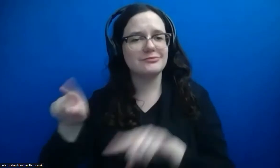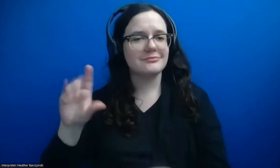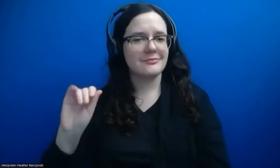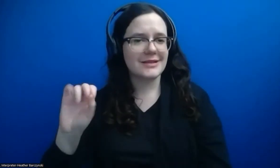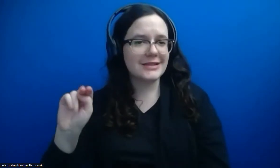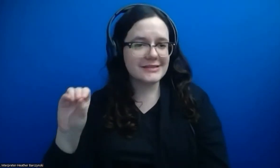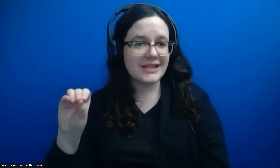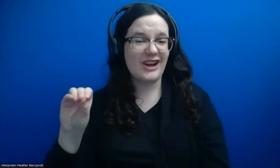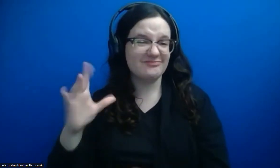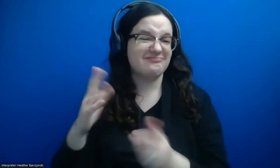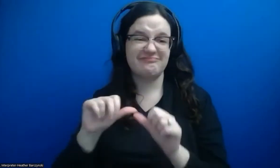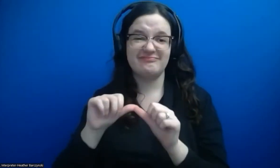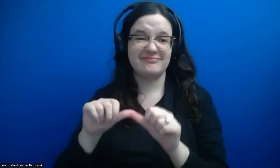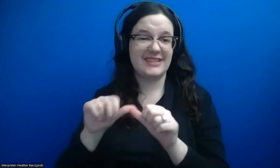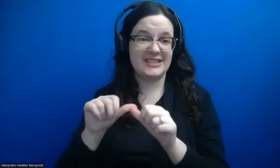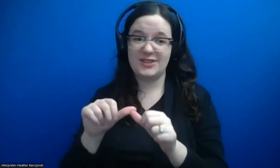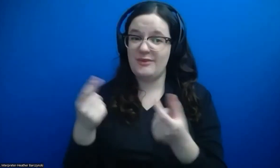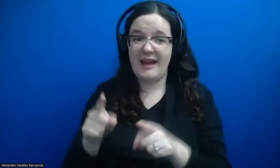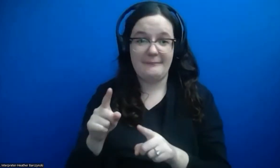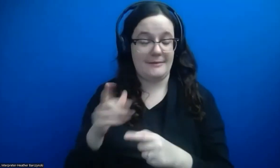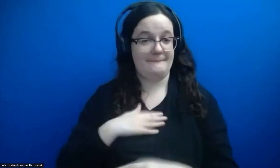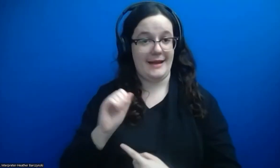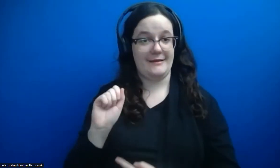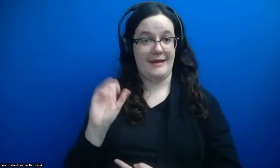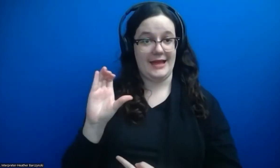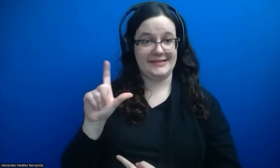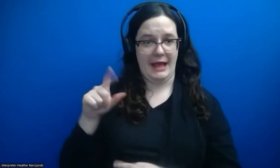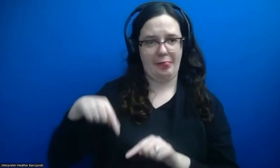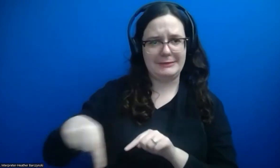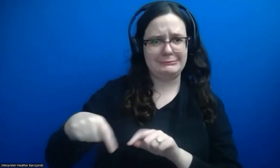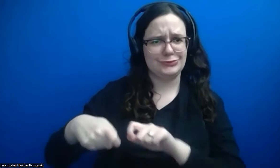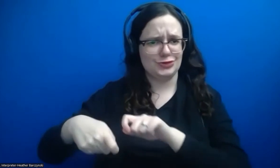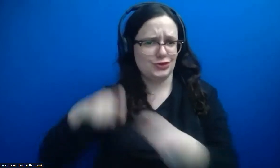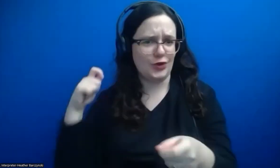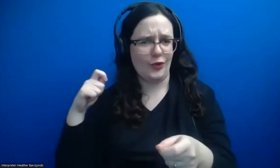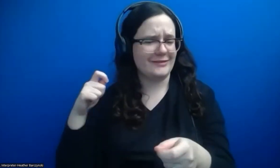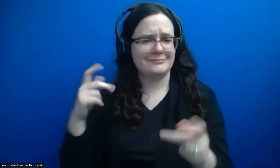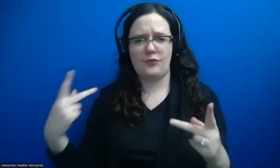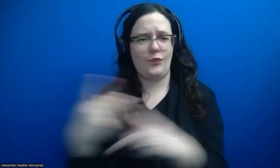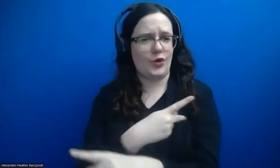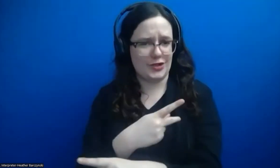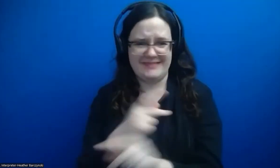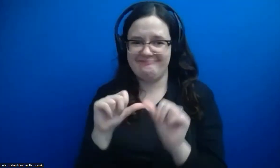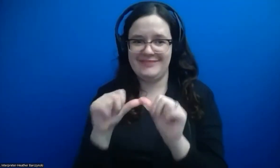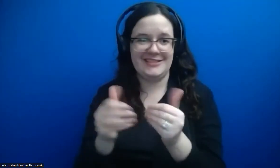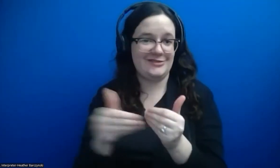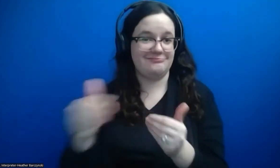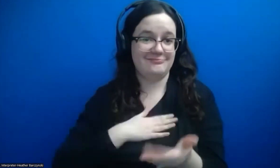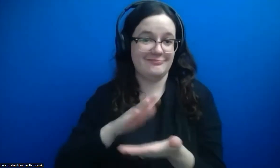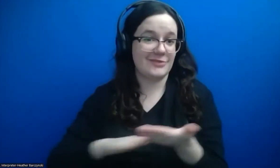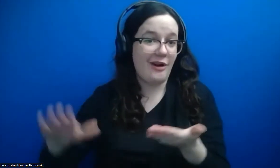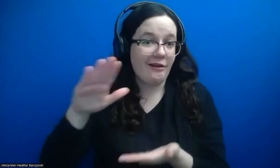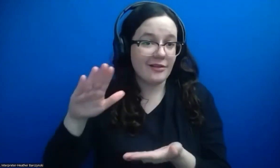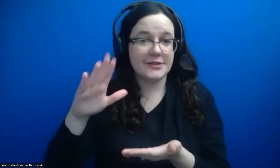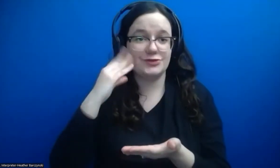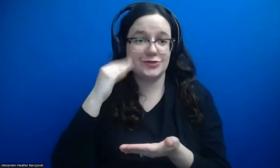and escalated after I tore my ACL. And it went through my college years, and then